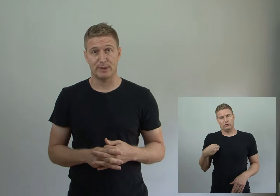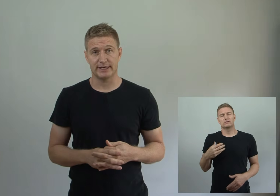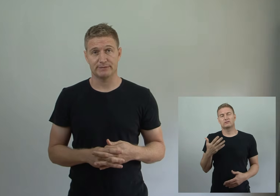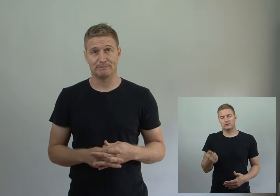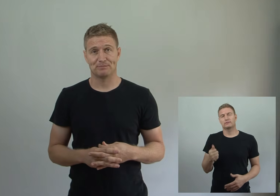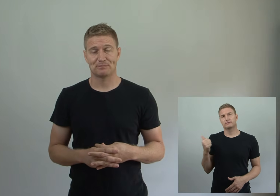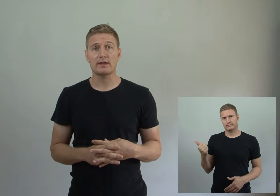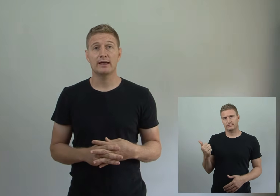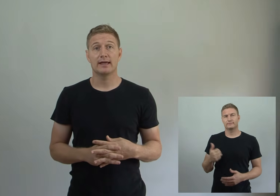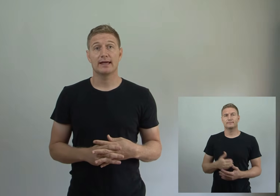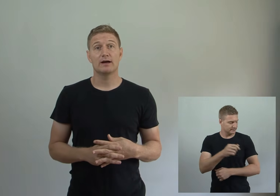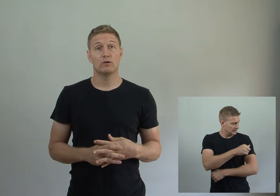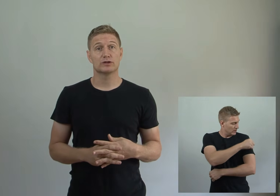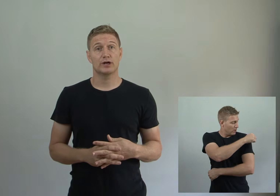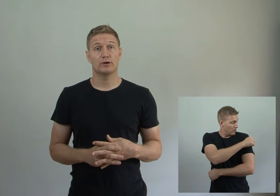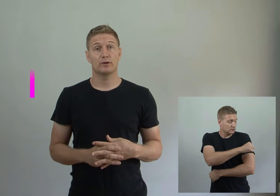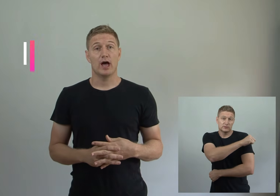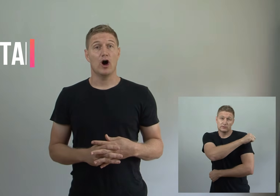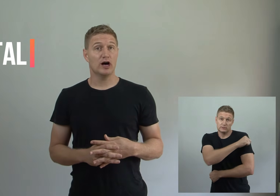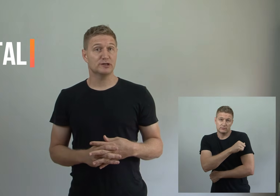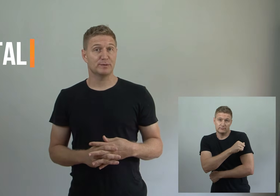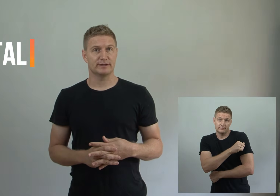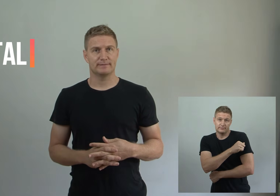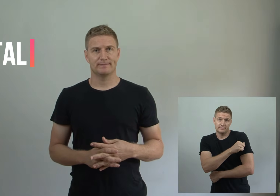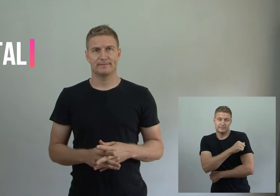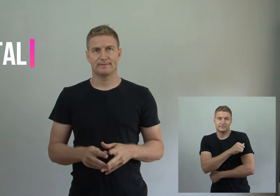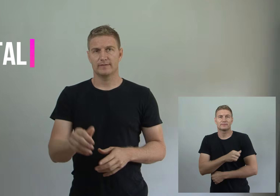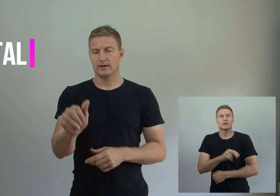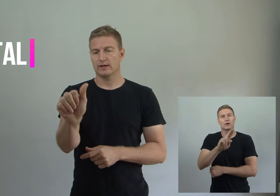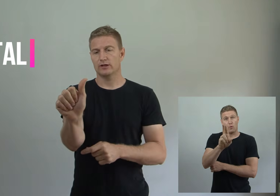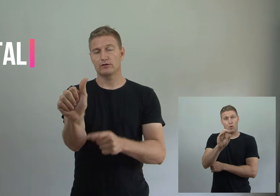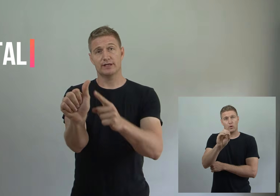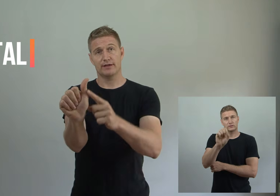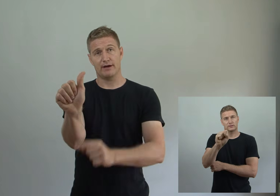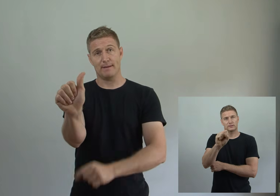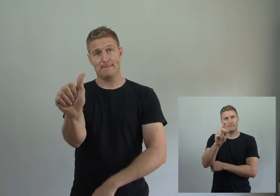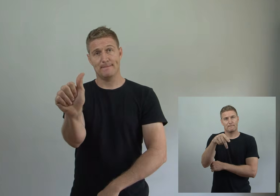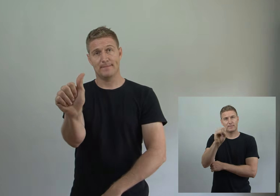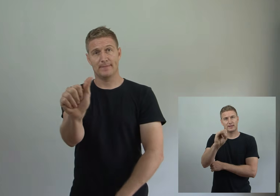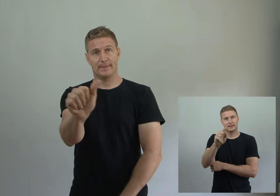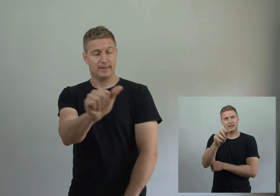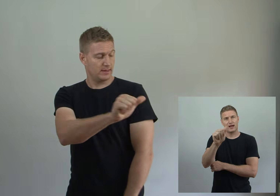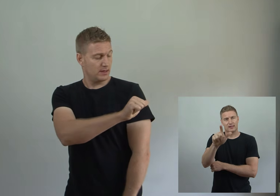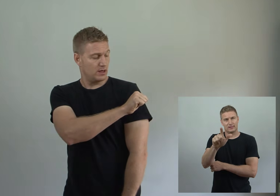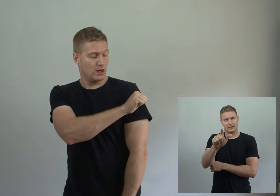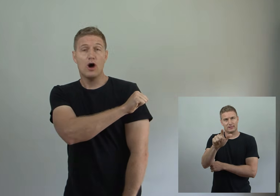Language page. Also, hospital, using the thumb.